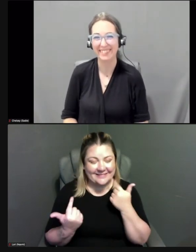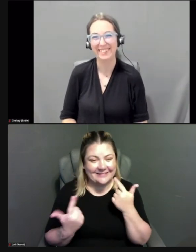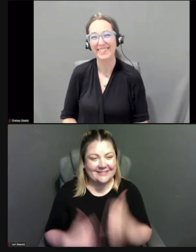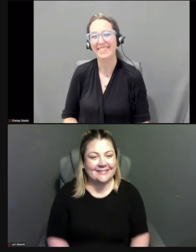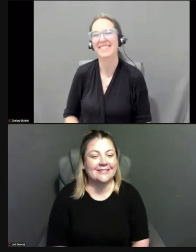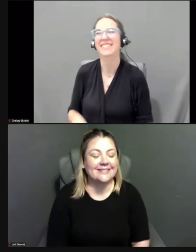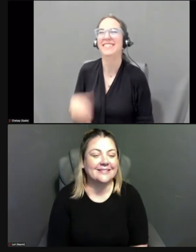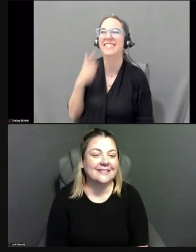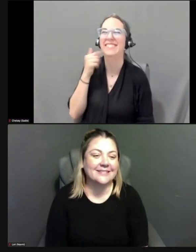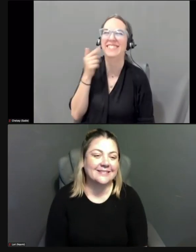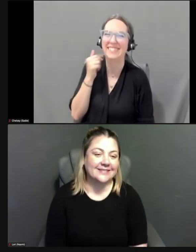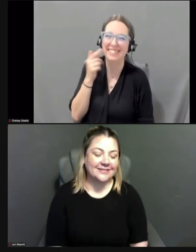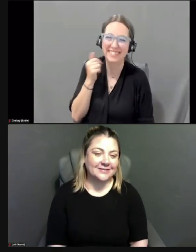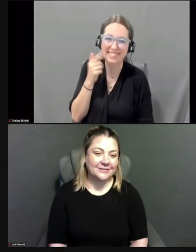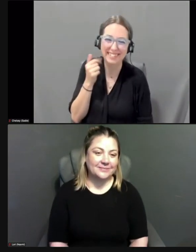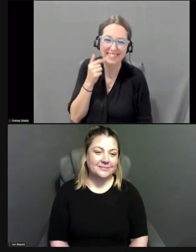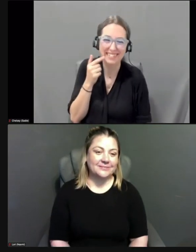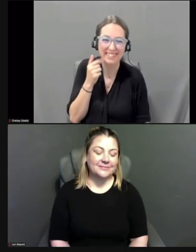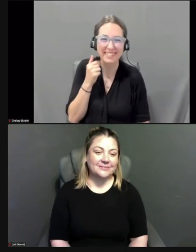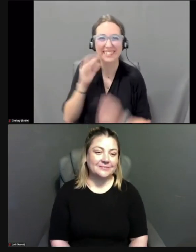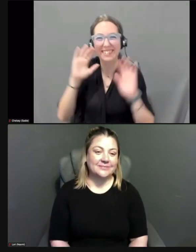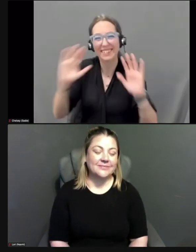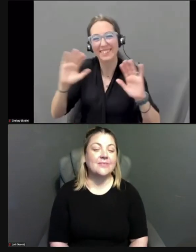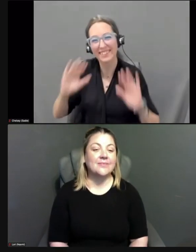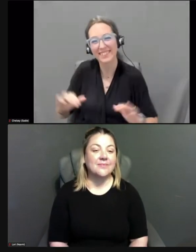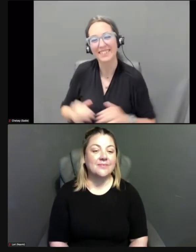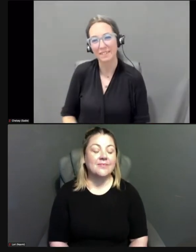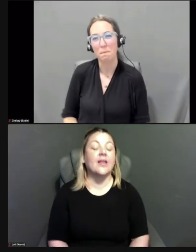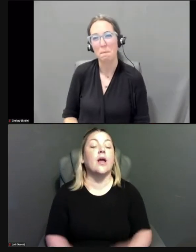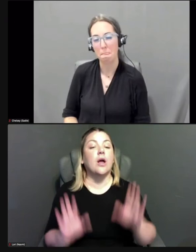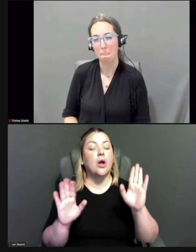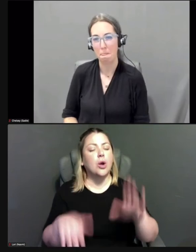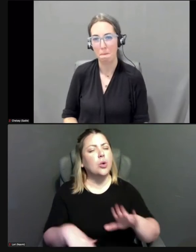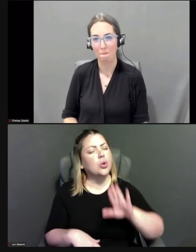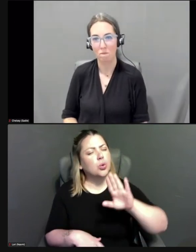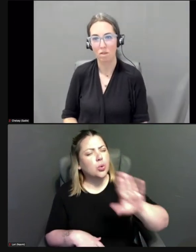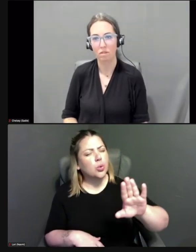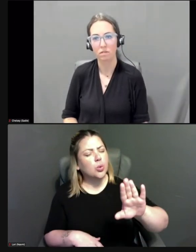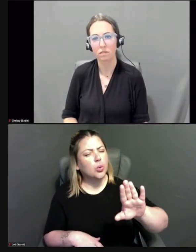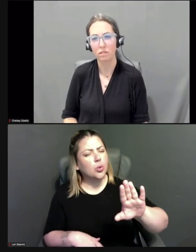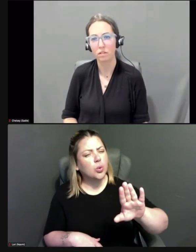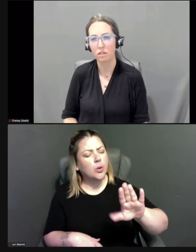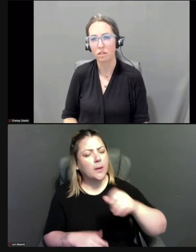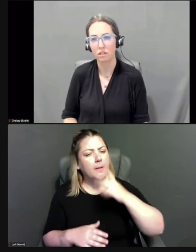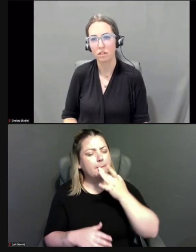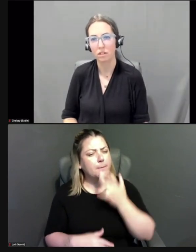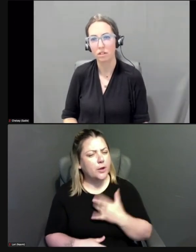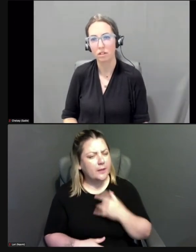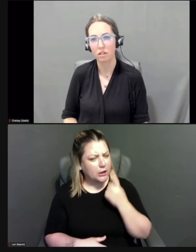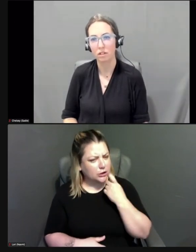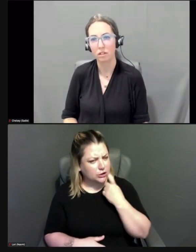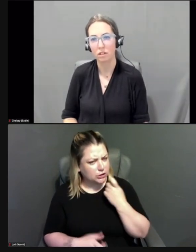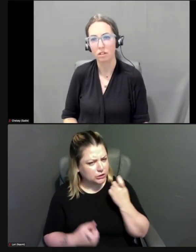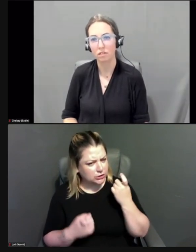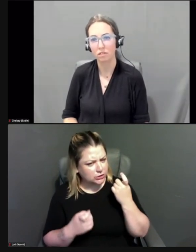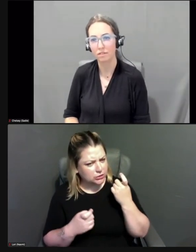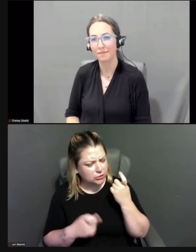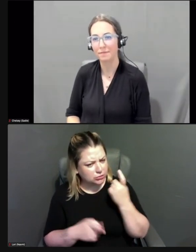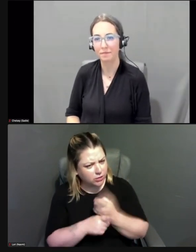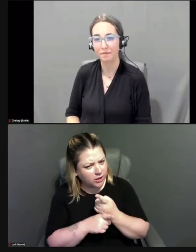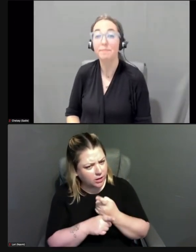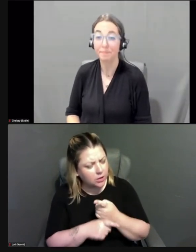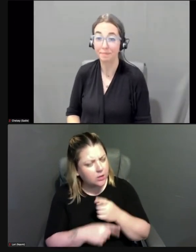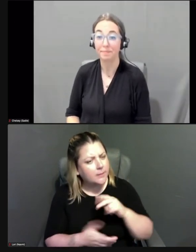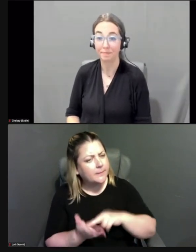yes. Awesome. What sign are your birthday just passed, right? Yeah. So